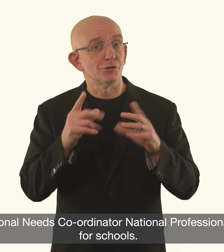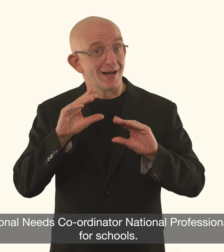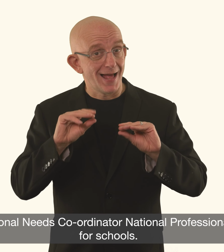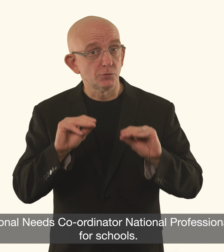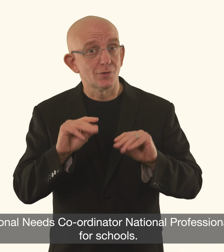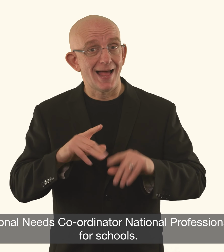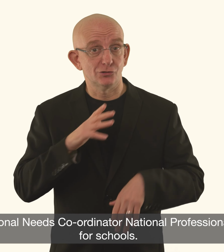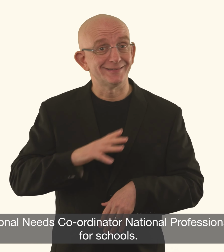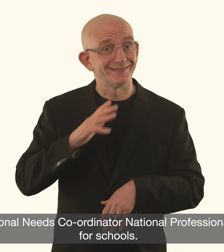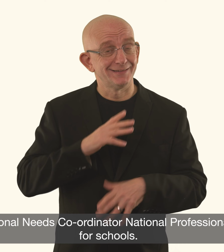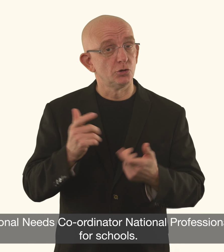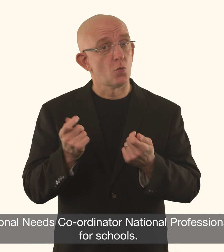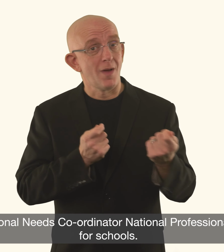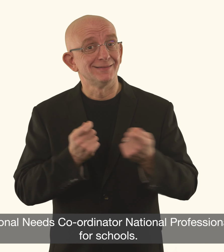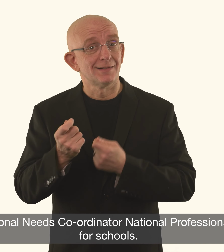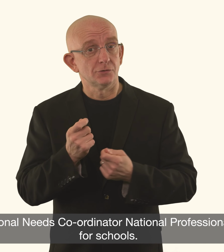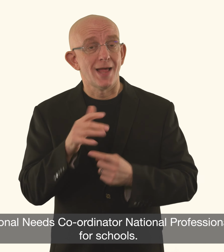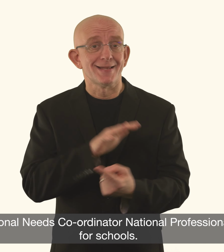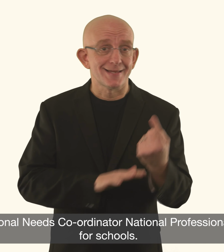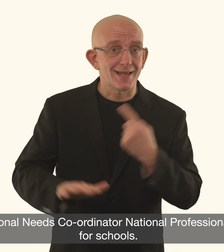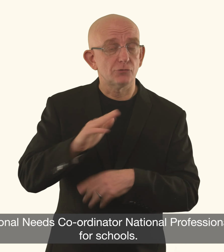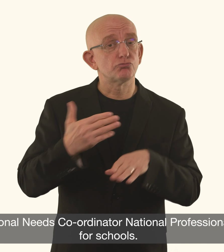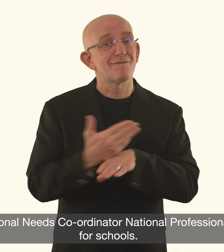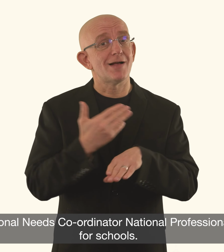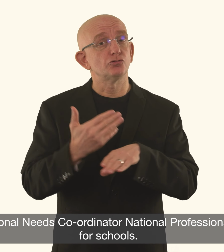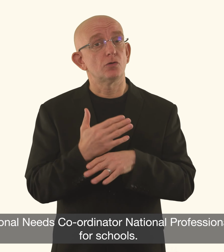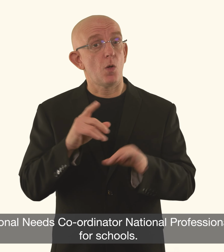Needs Coordinator National Professional Qualification for schools.